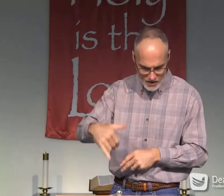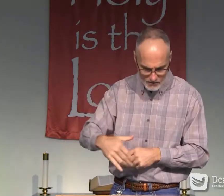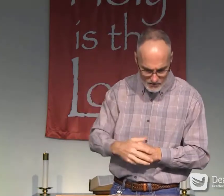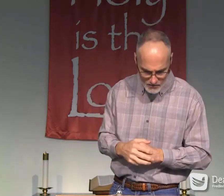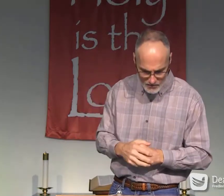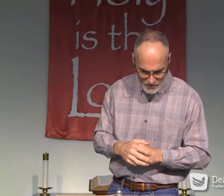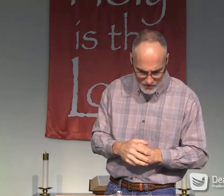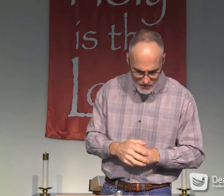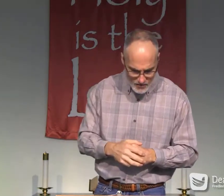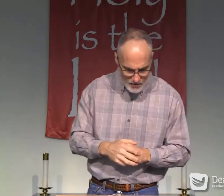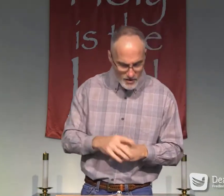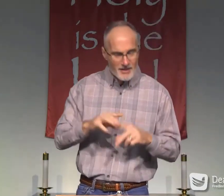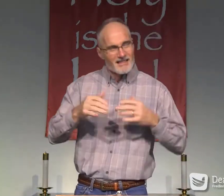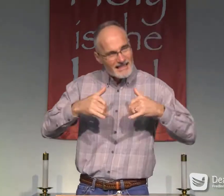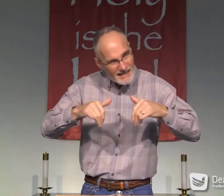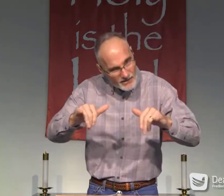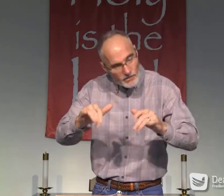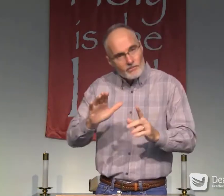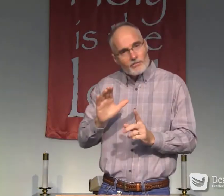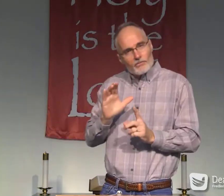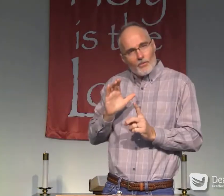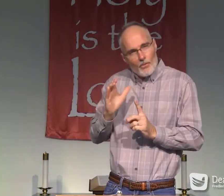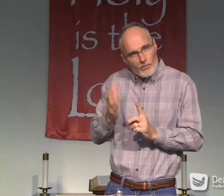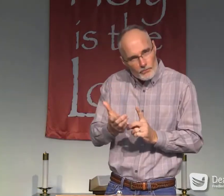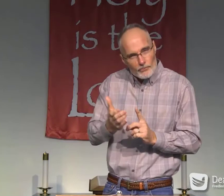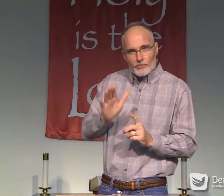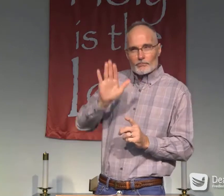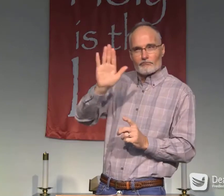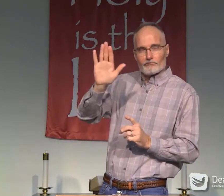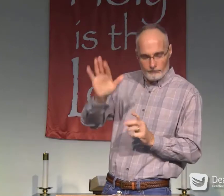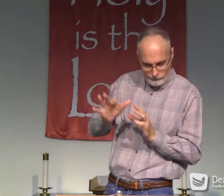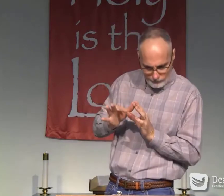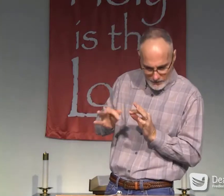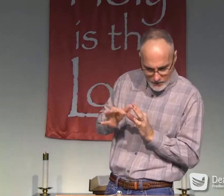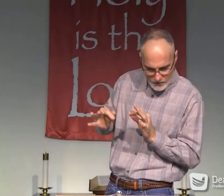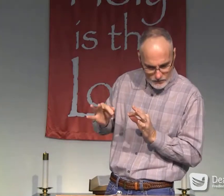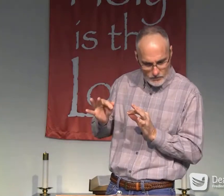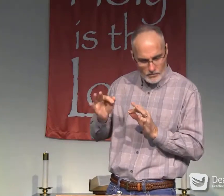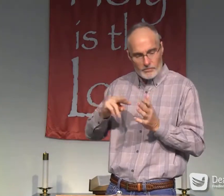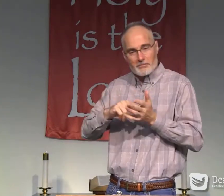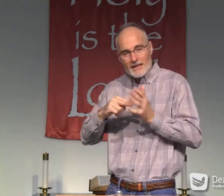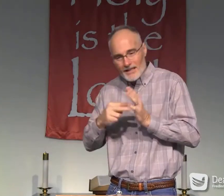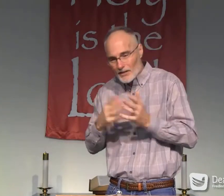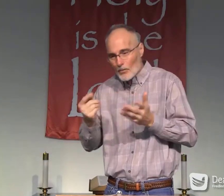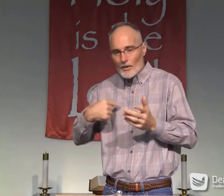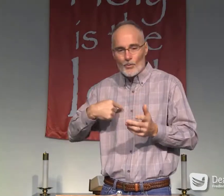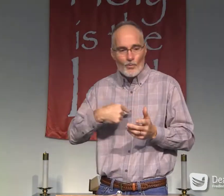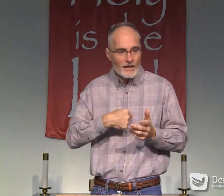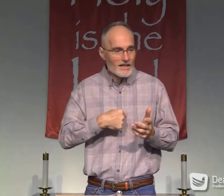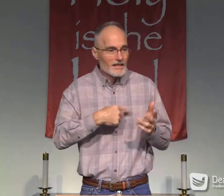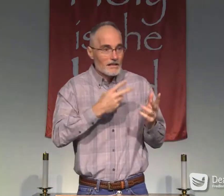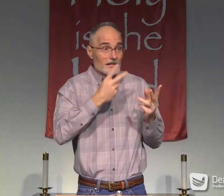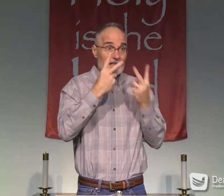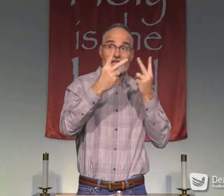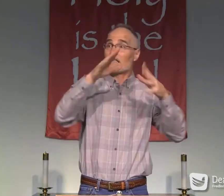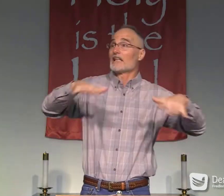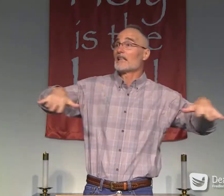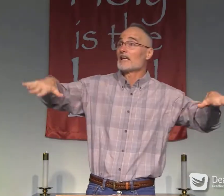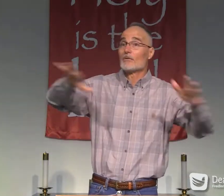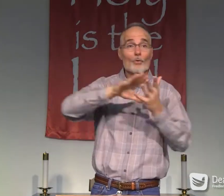from time to time. We've talked about materialism in previous sermons. But the culture's message, what